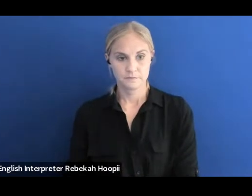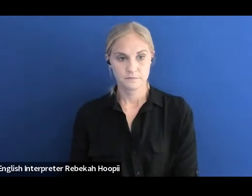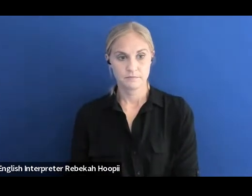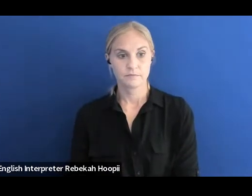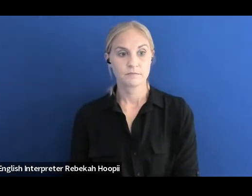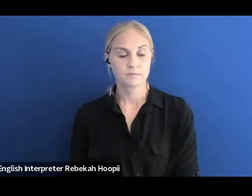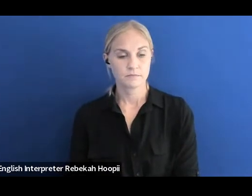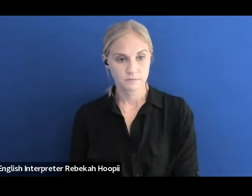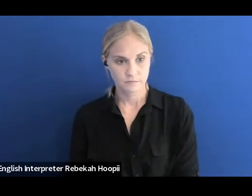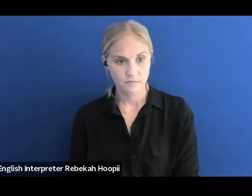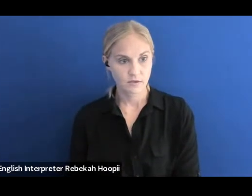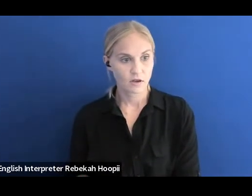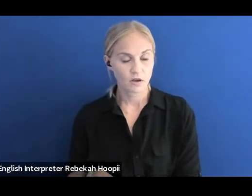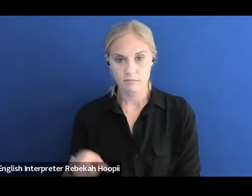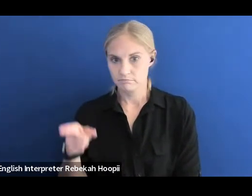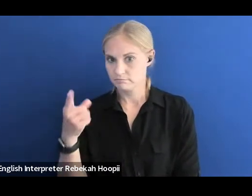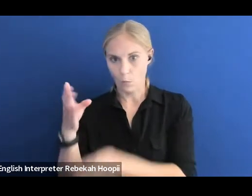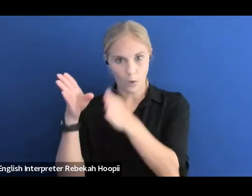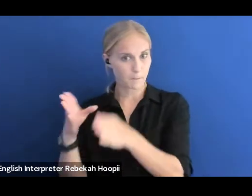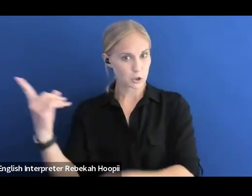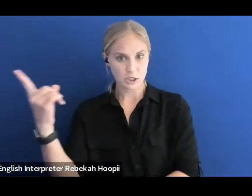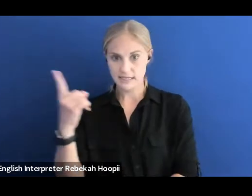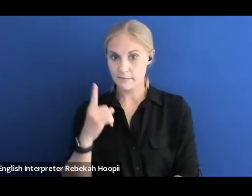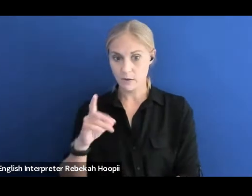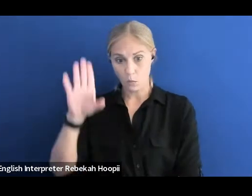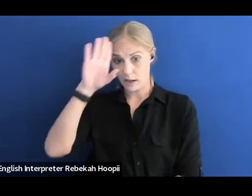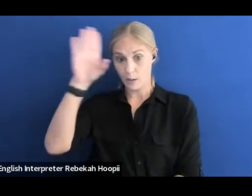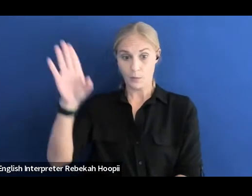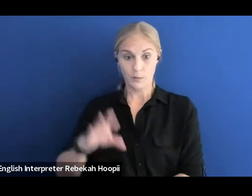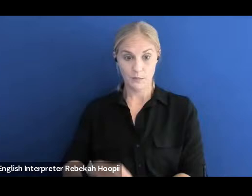Oh, Kwani. Hello. Aloha.